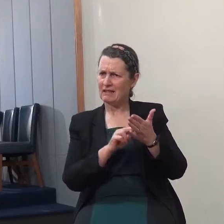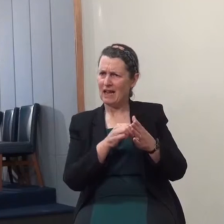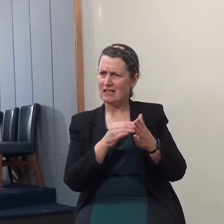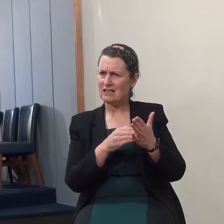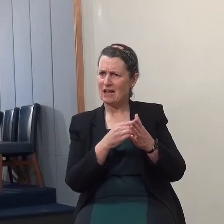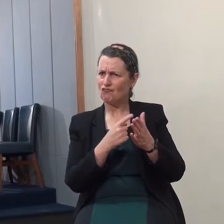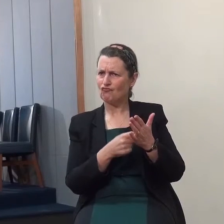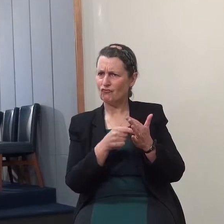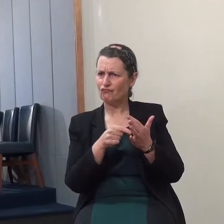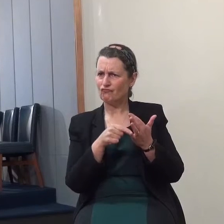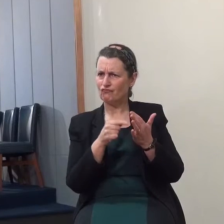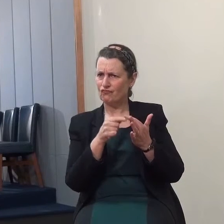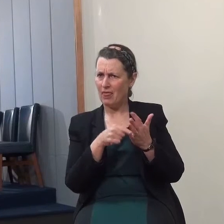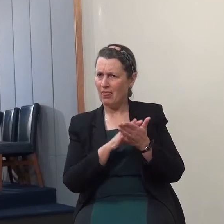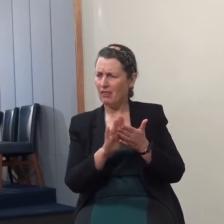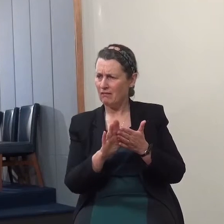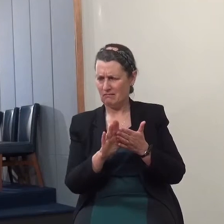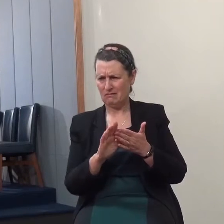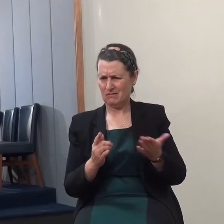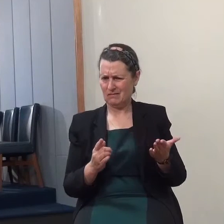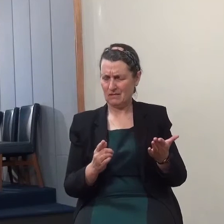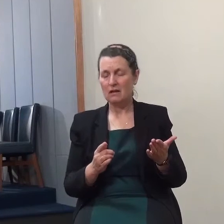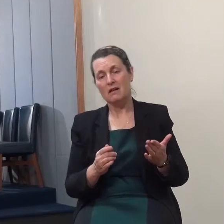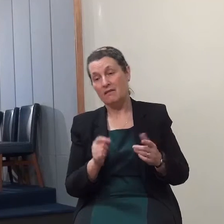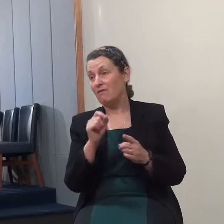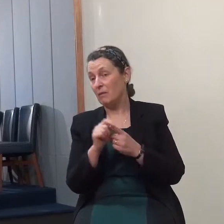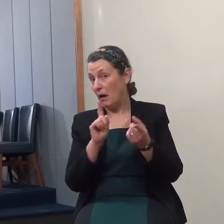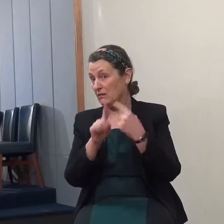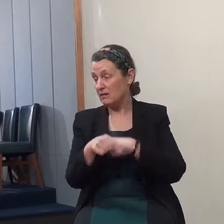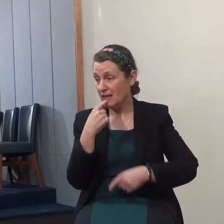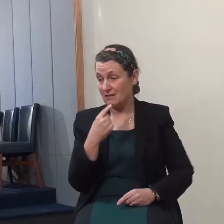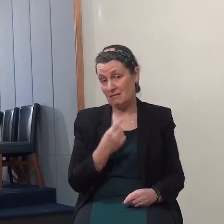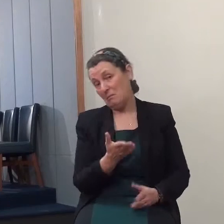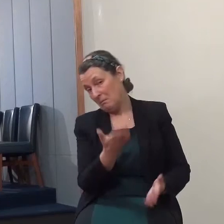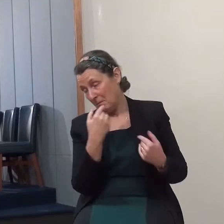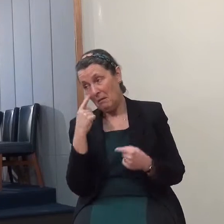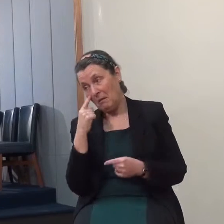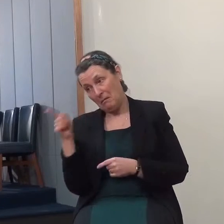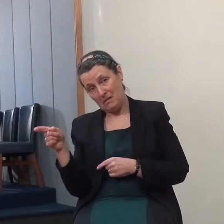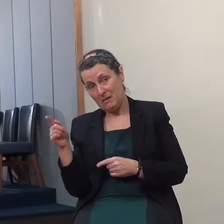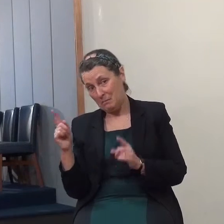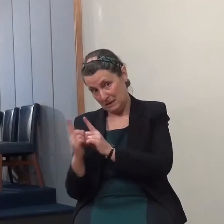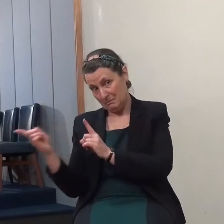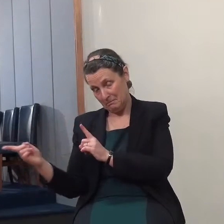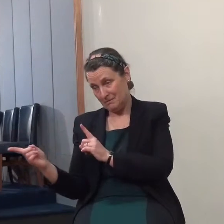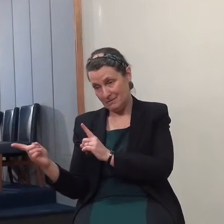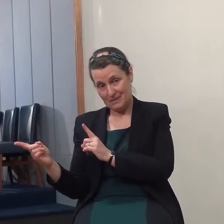simply says, come and see. Once you've spoken to him, once you've heard him, you'll know, you'll